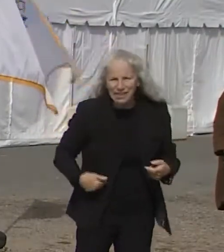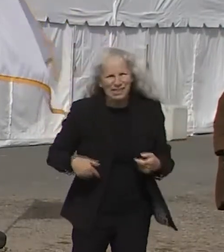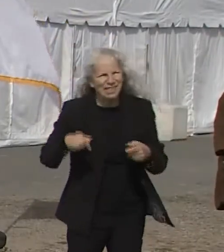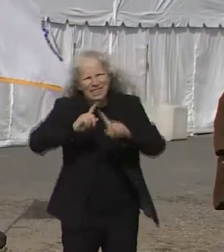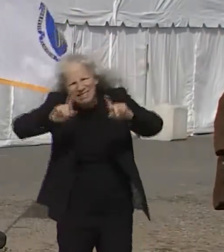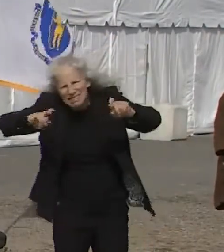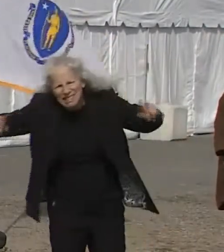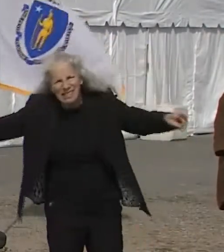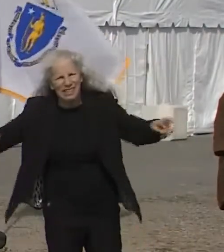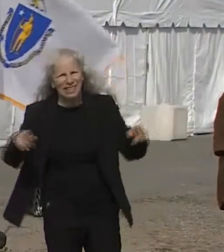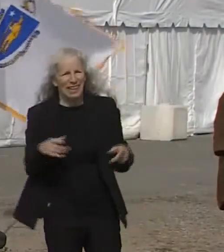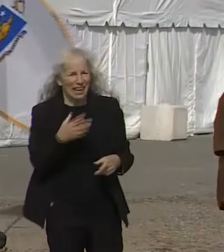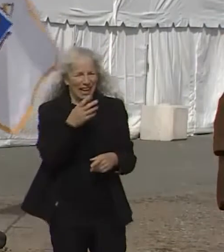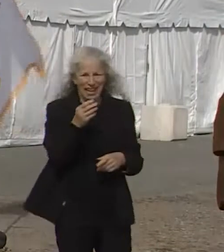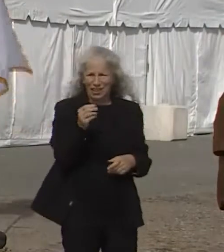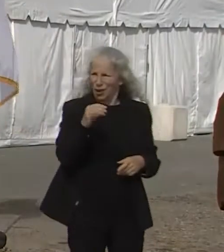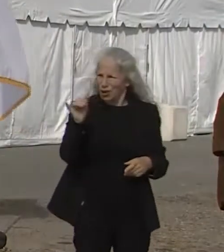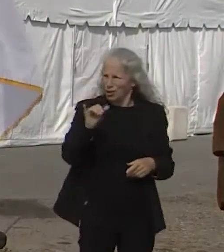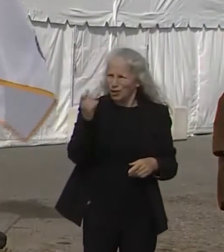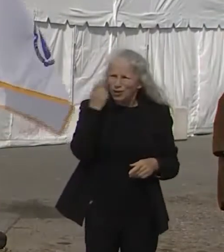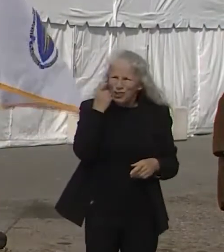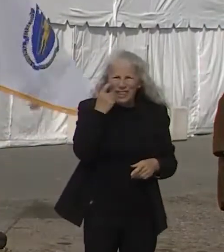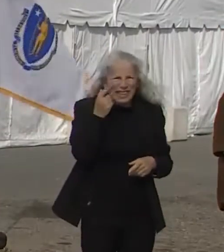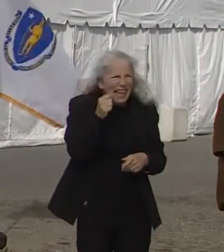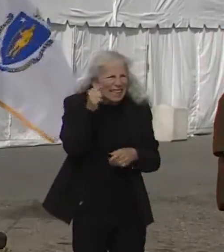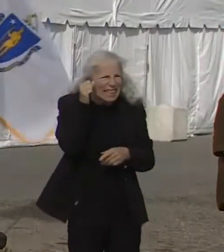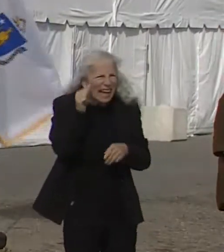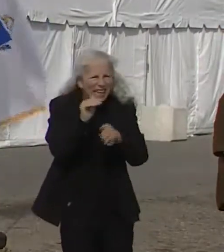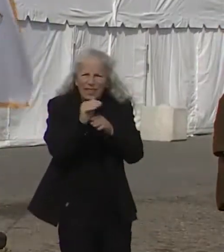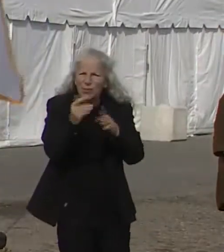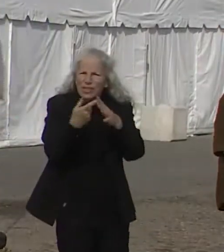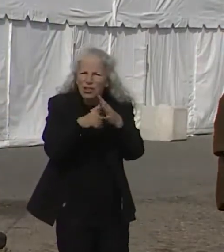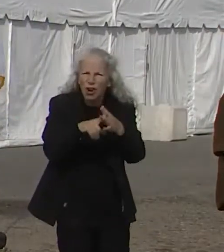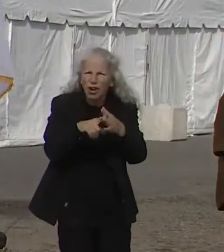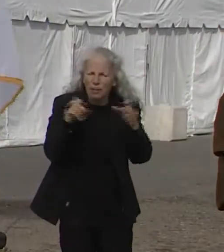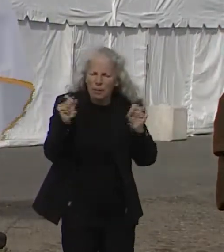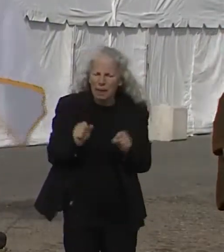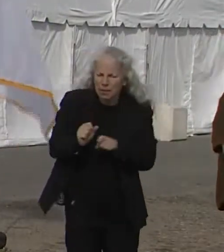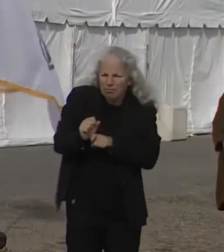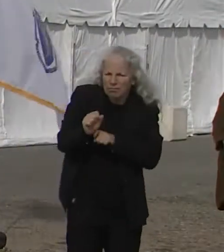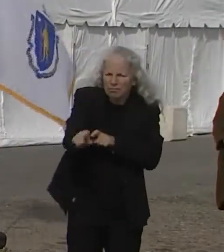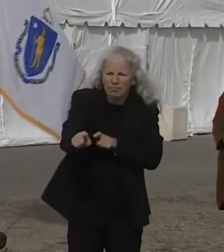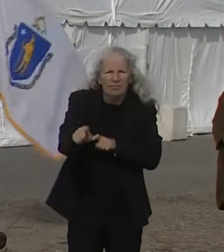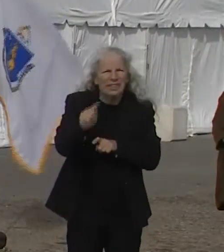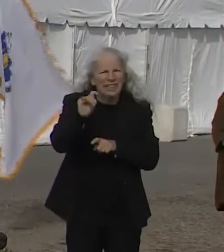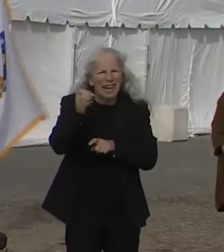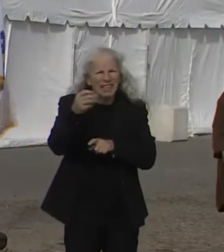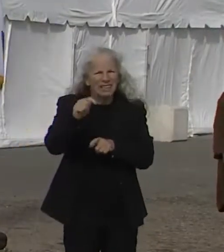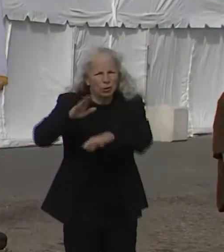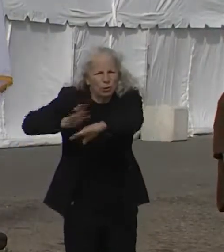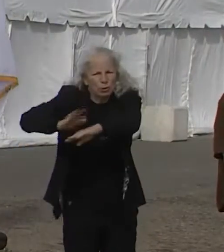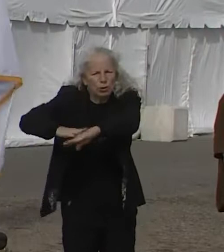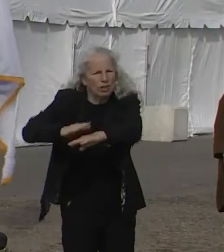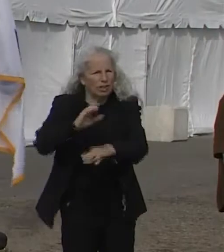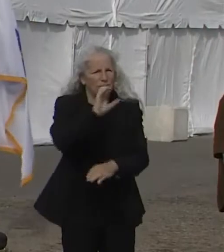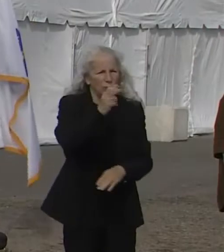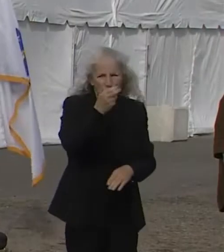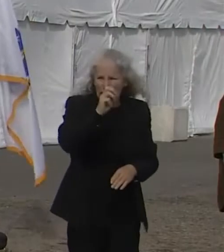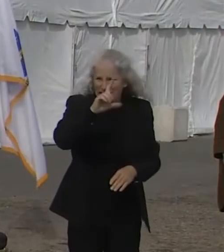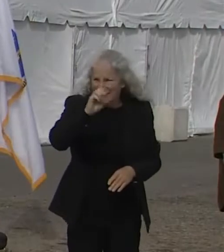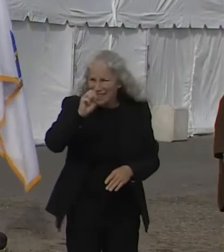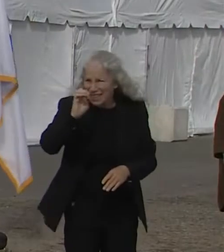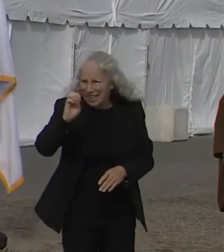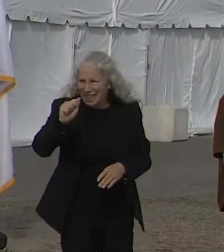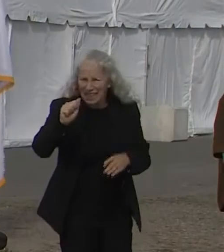we activated a wireless emergency alert to phones in several high-risk communities, including Chelsea,